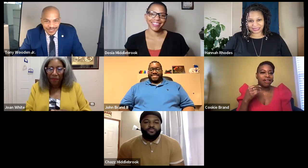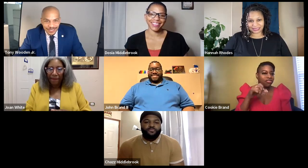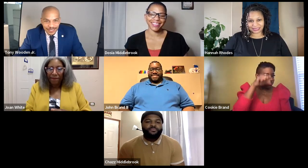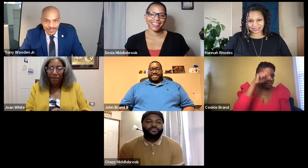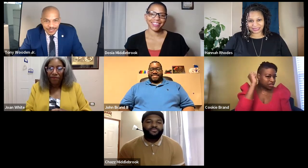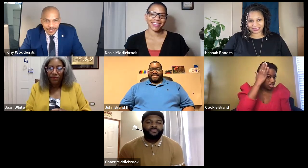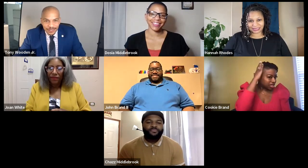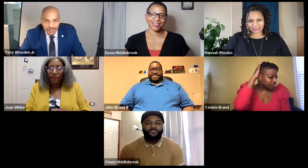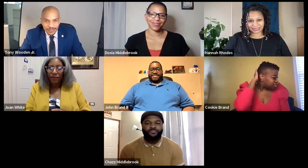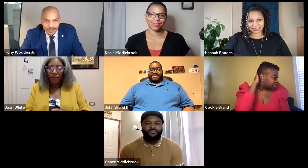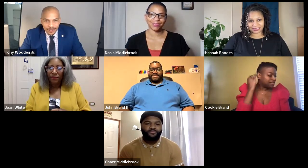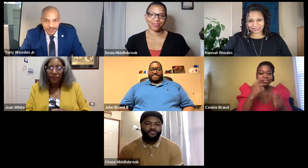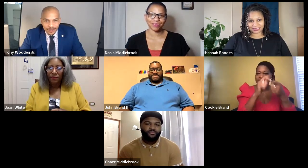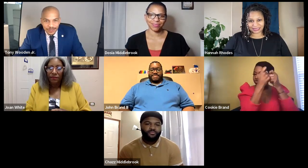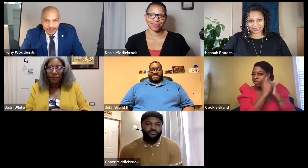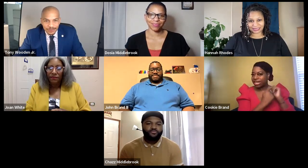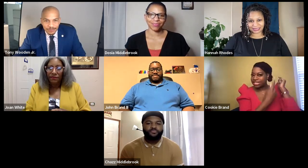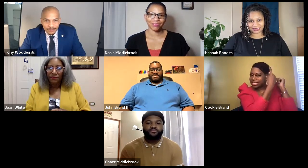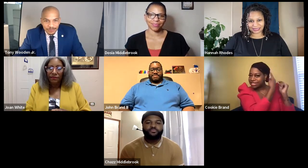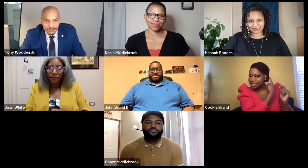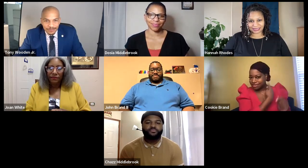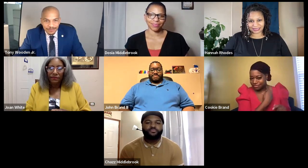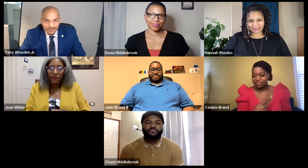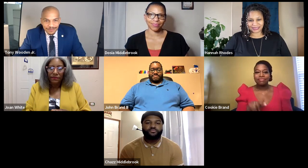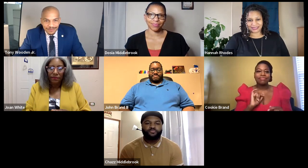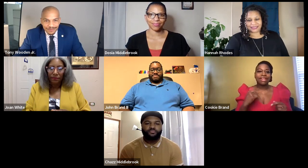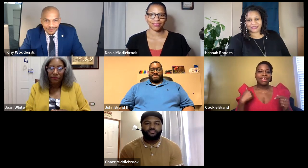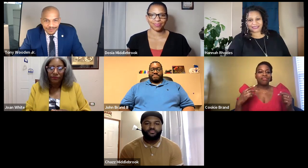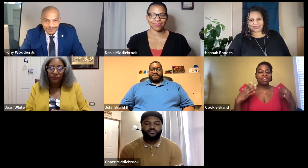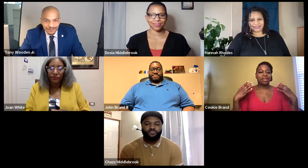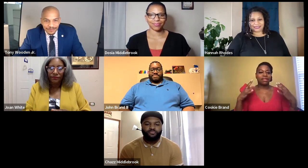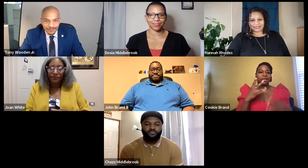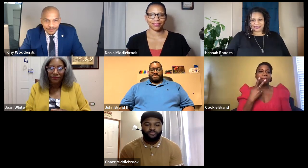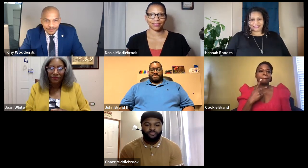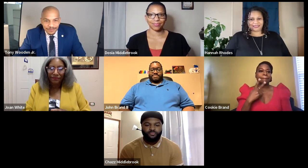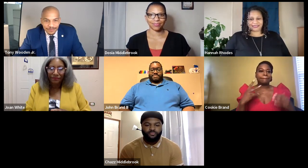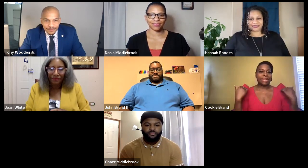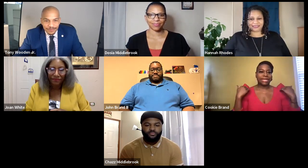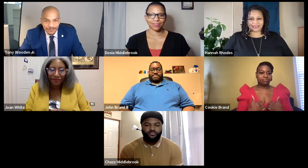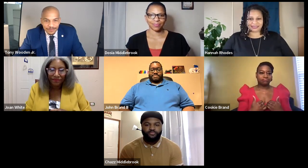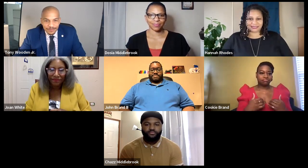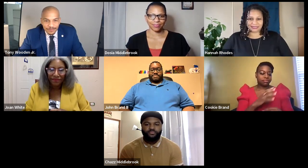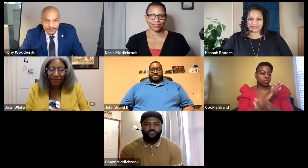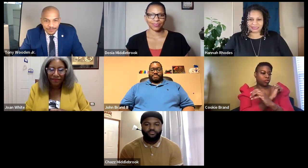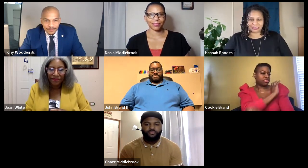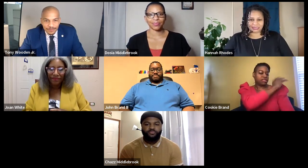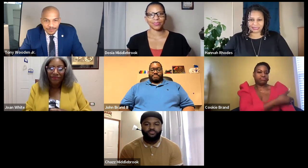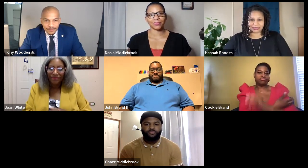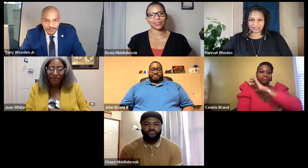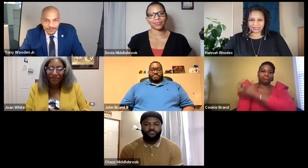Cookie saying, hello again. I have half the side of my head shaved and the other half in braids. I'm wearing a pink